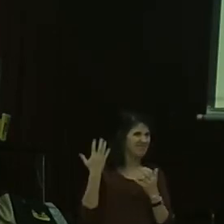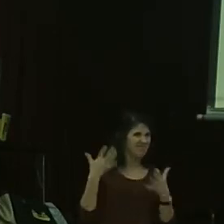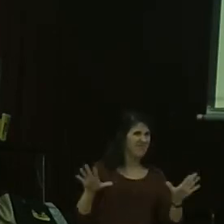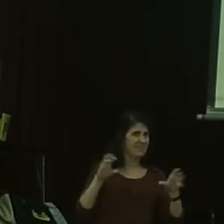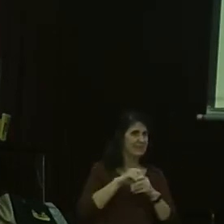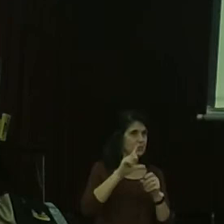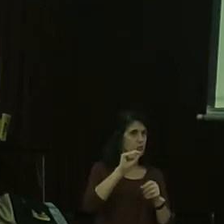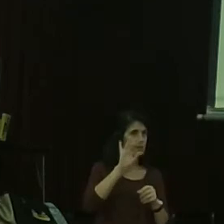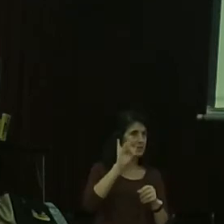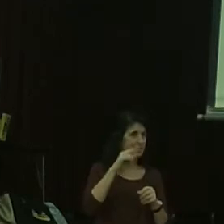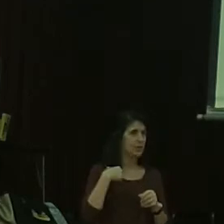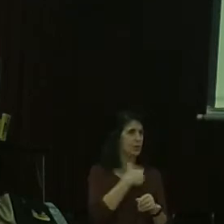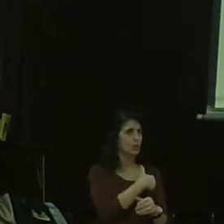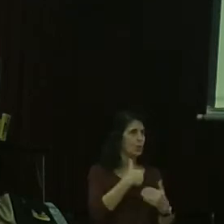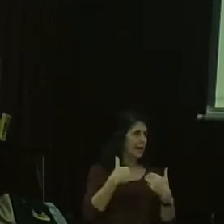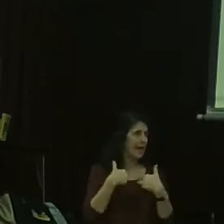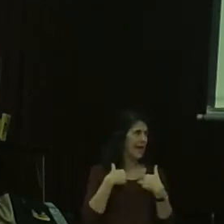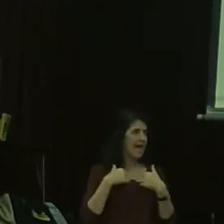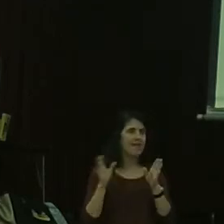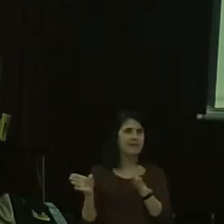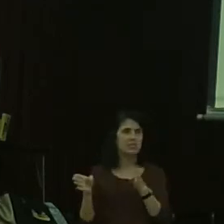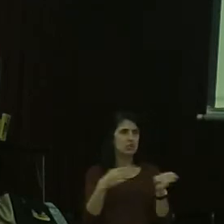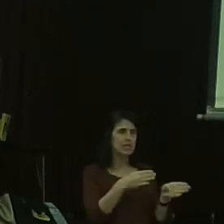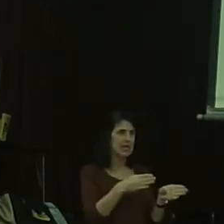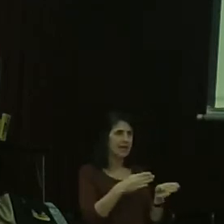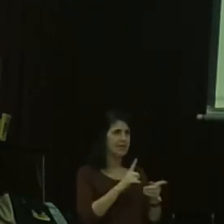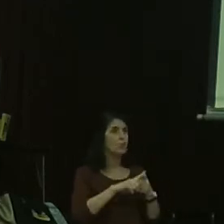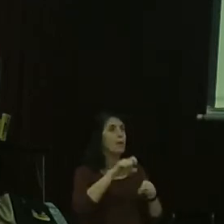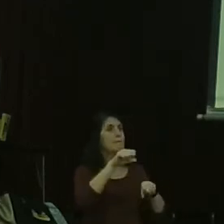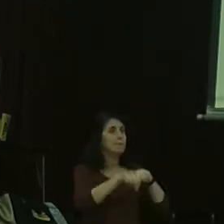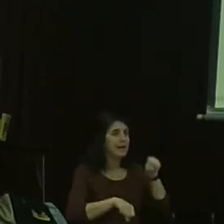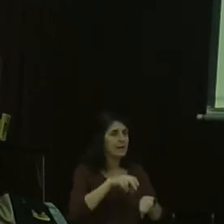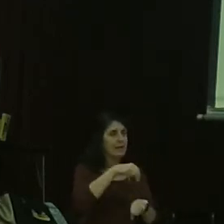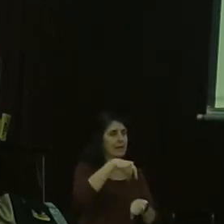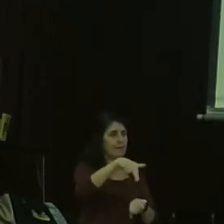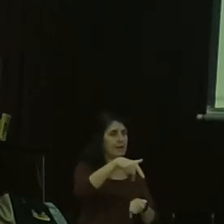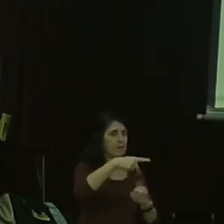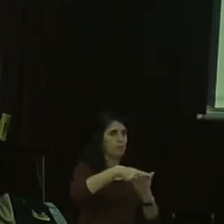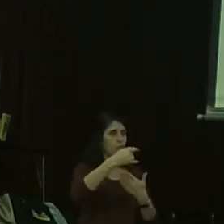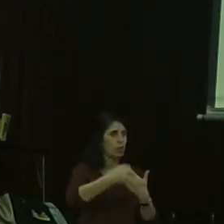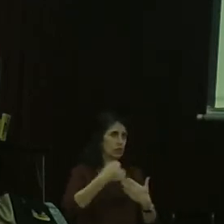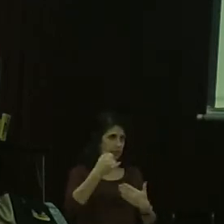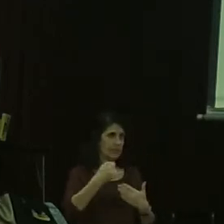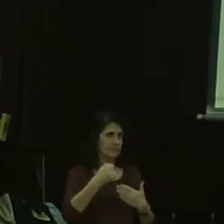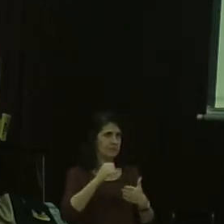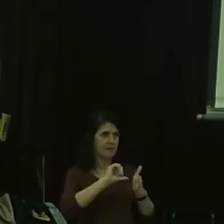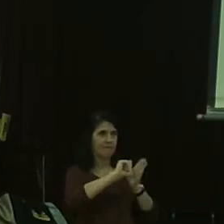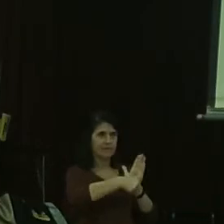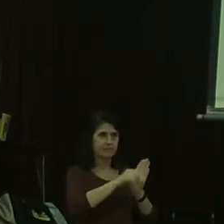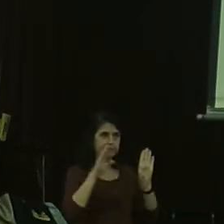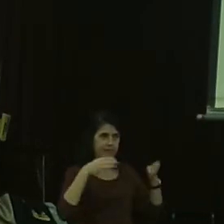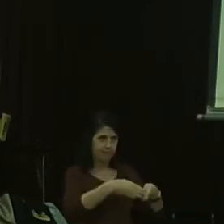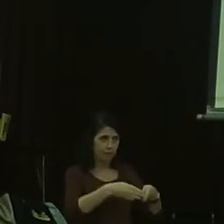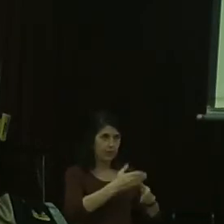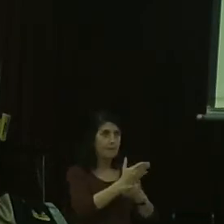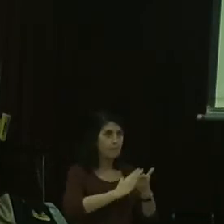is an unprecedented shift towards bicycle and pedestrian projects. And part of that is